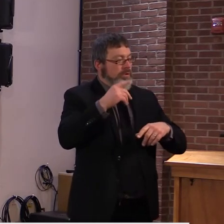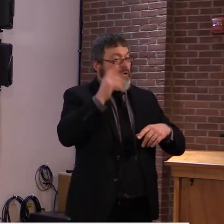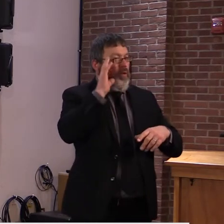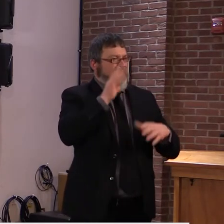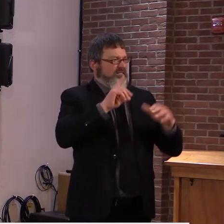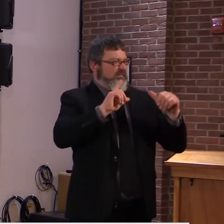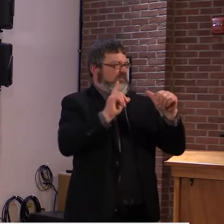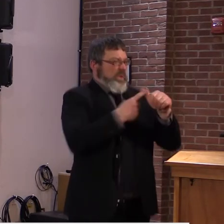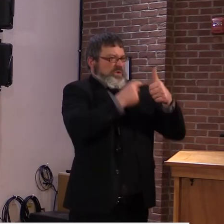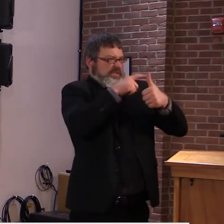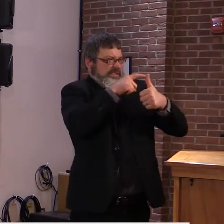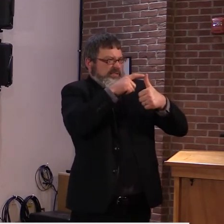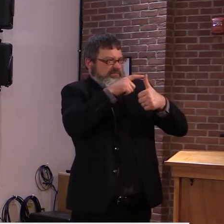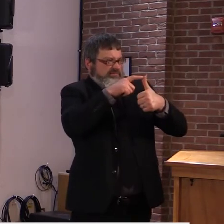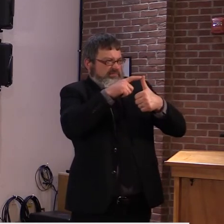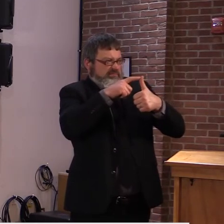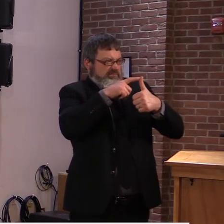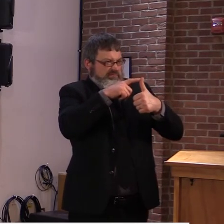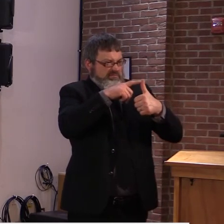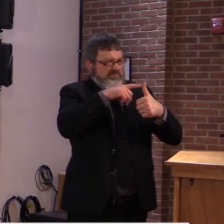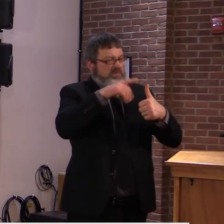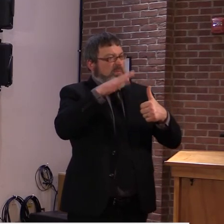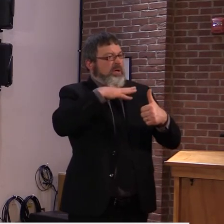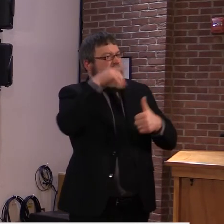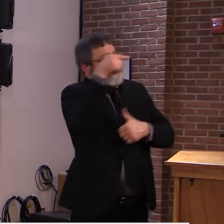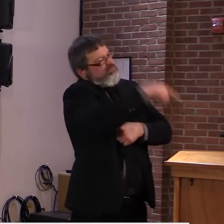pharmacies, and that's part of their contract.